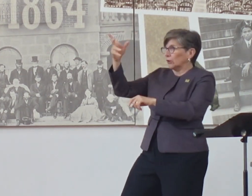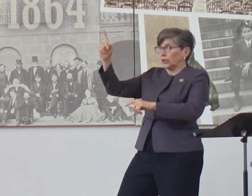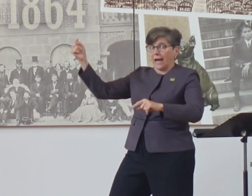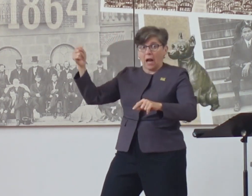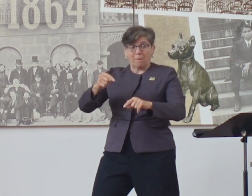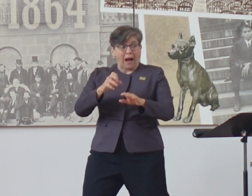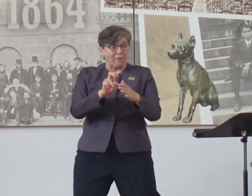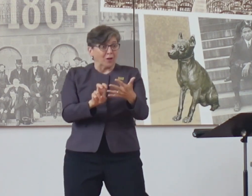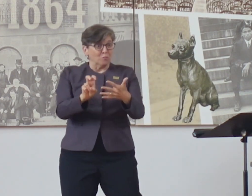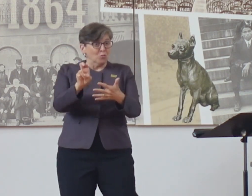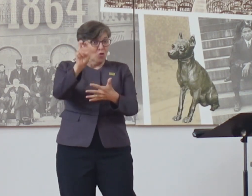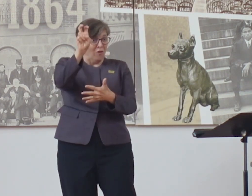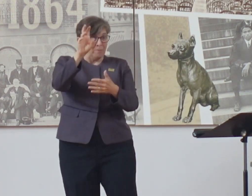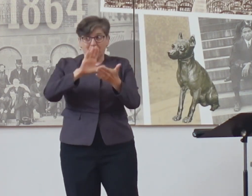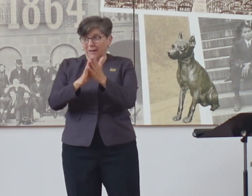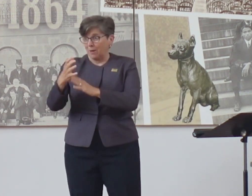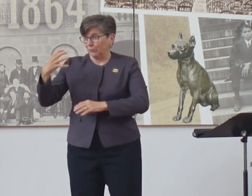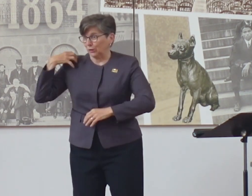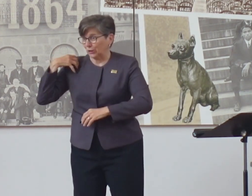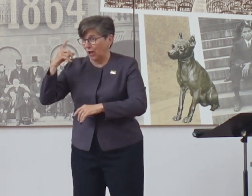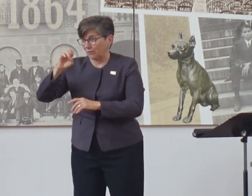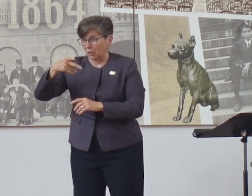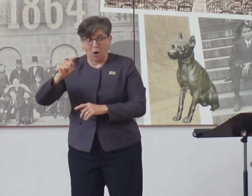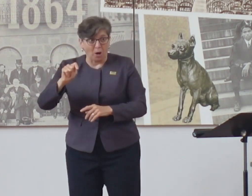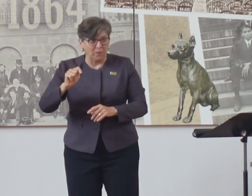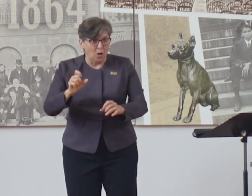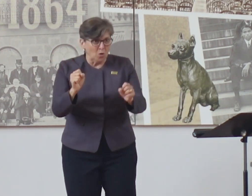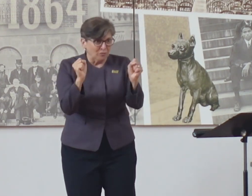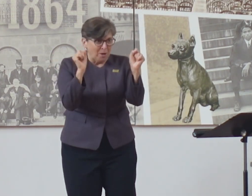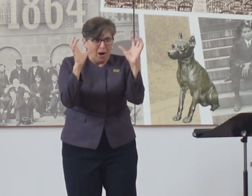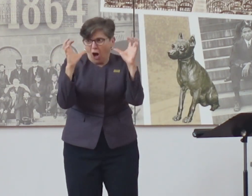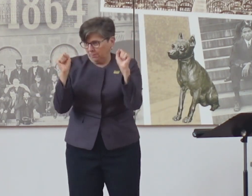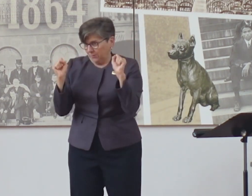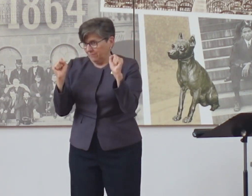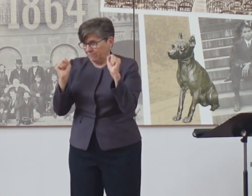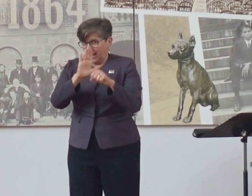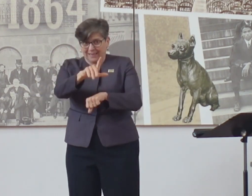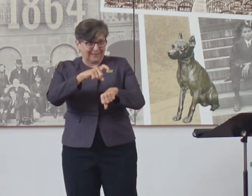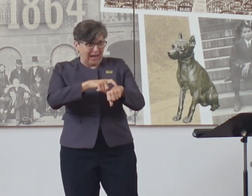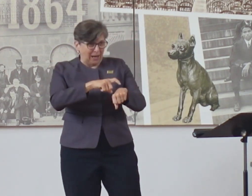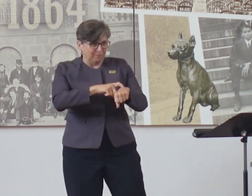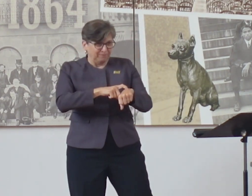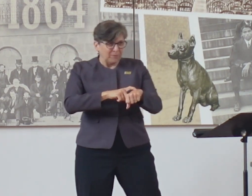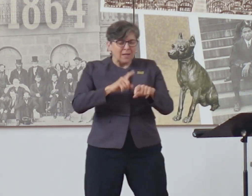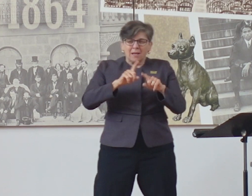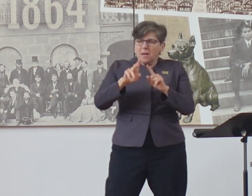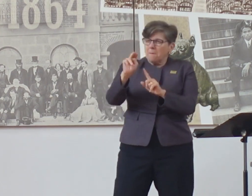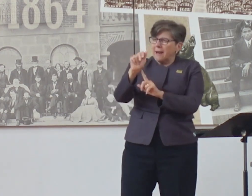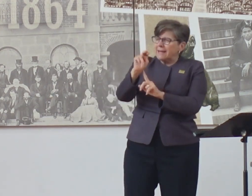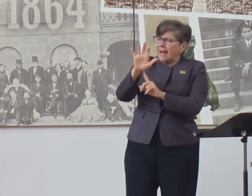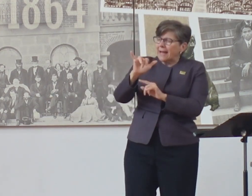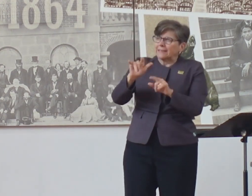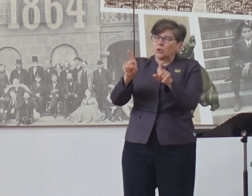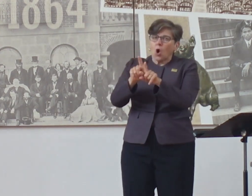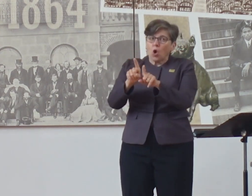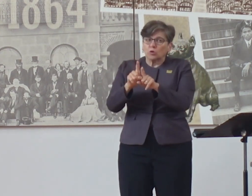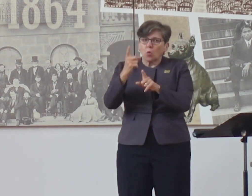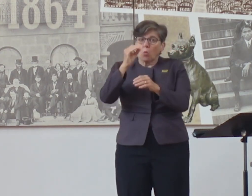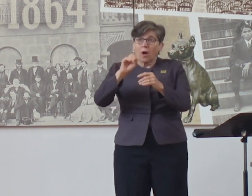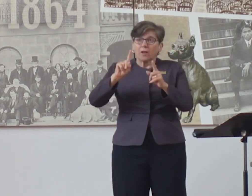have someone who went to get a PhD to move up through the ranks to become chair of the department was absolutely extraordinary during that time.